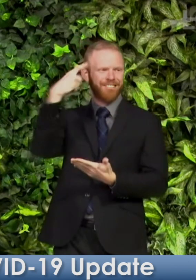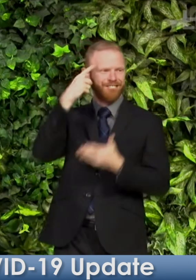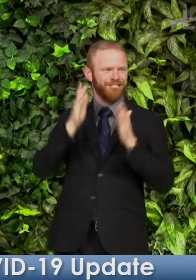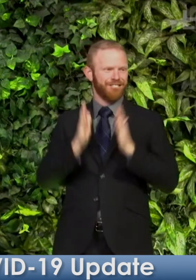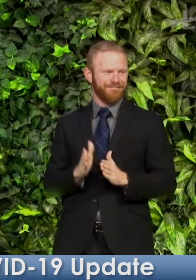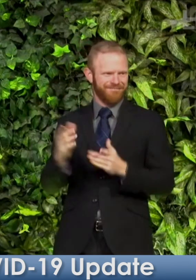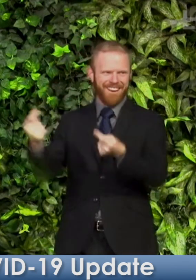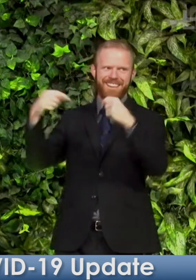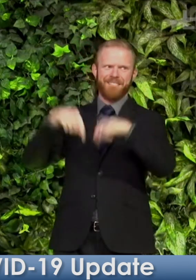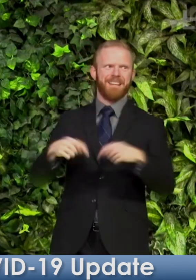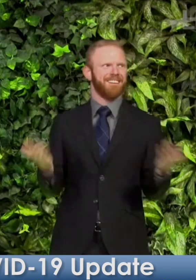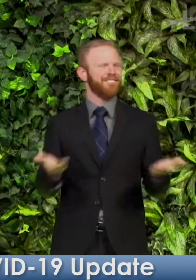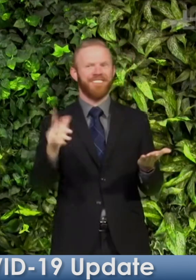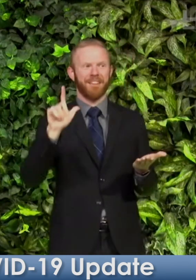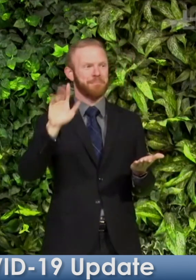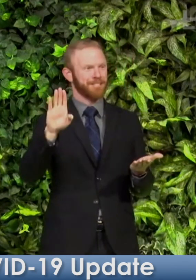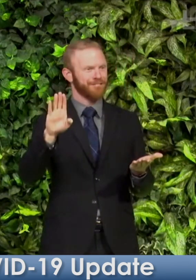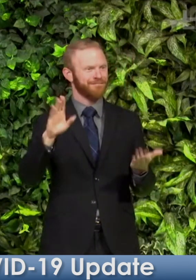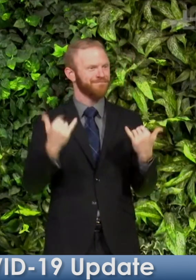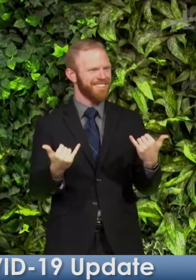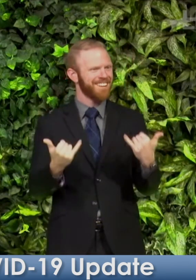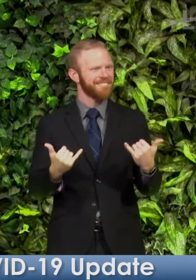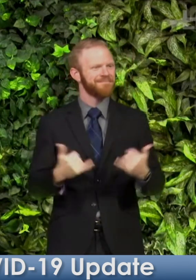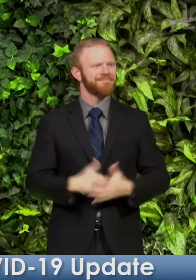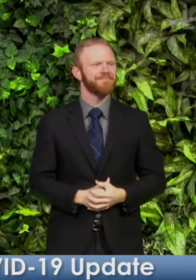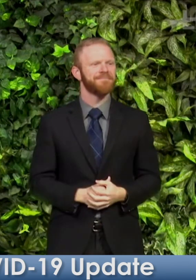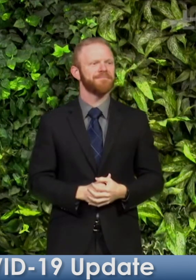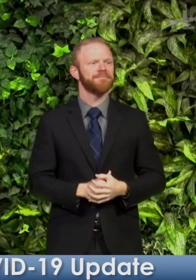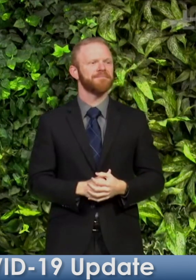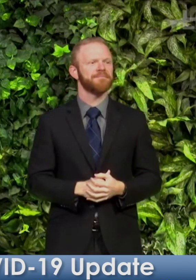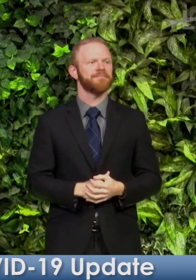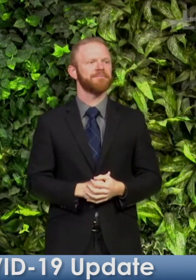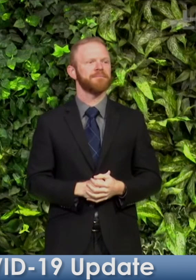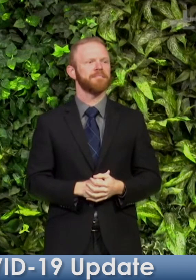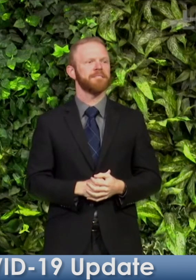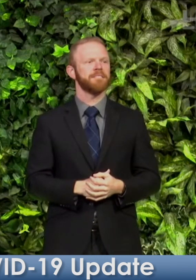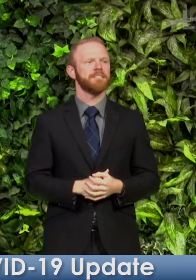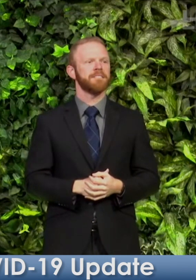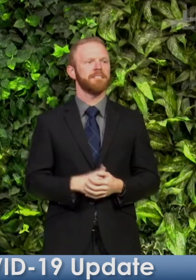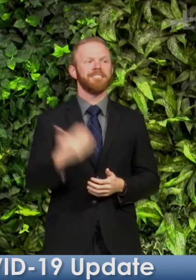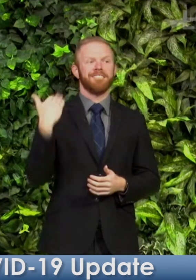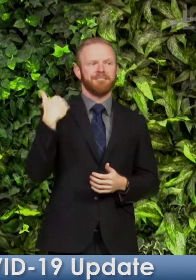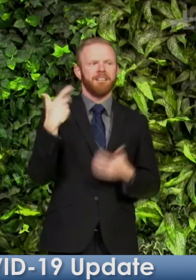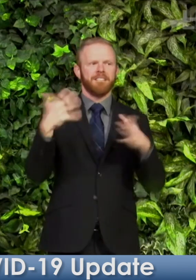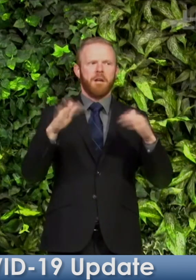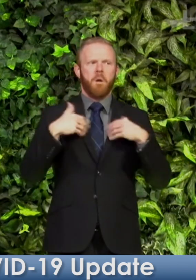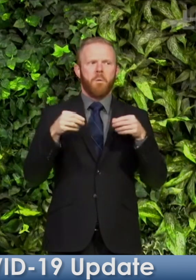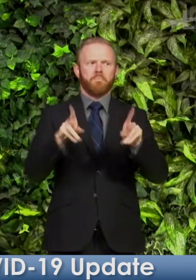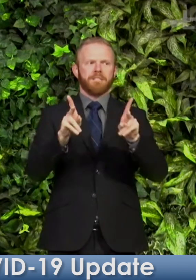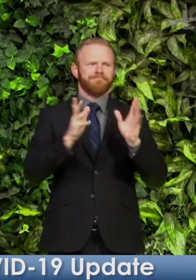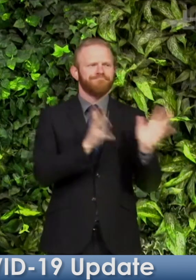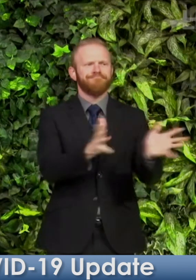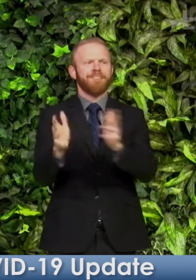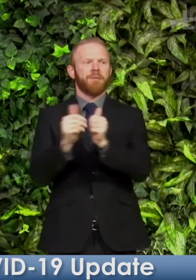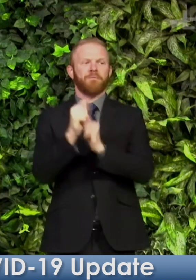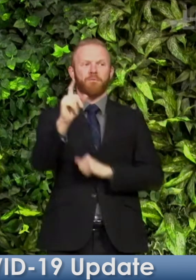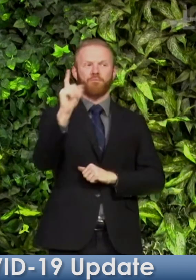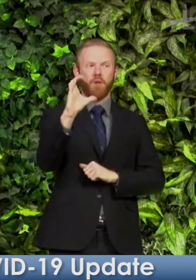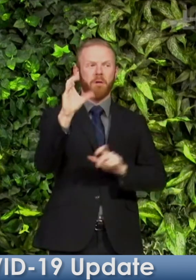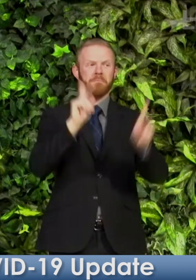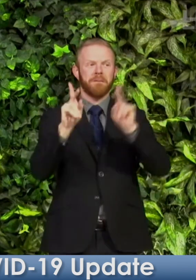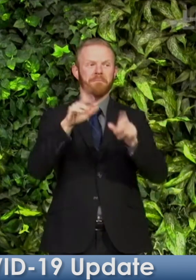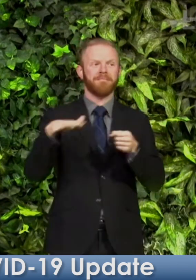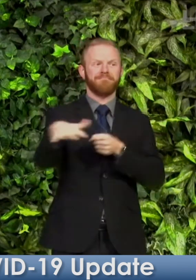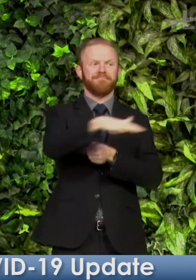today. He had just had a chance right now to speak with about 100 of our key folk that